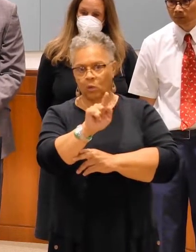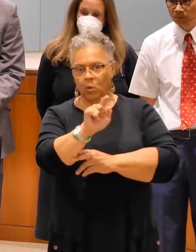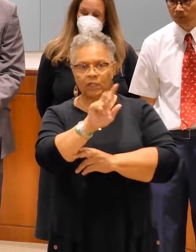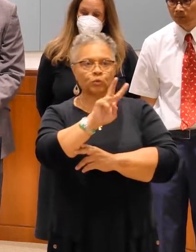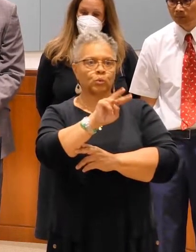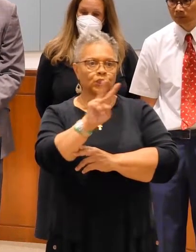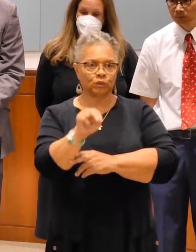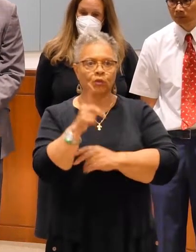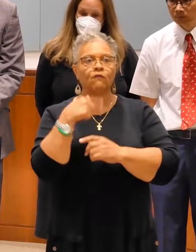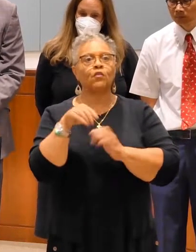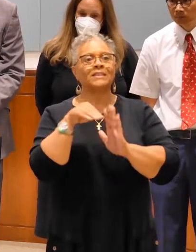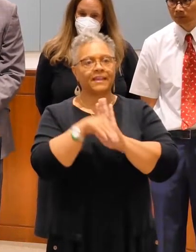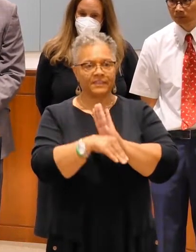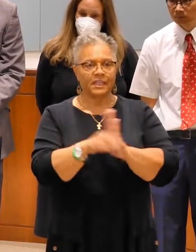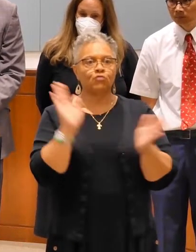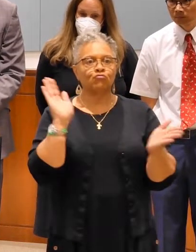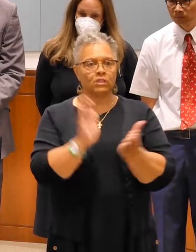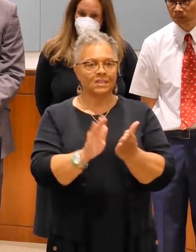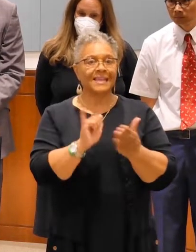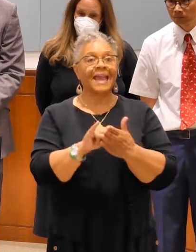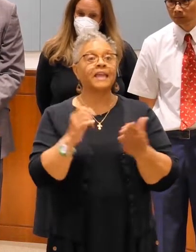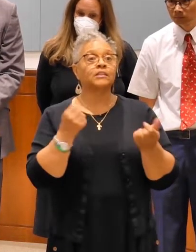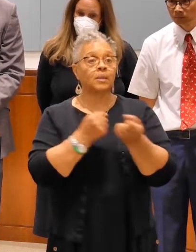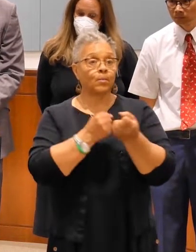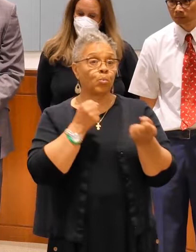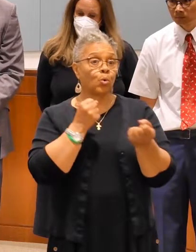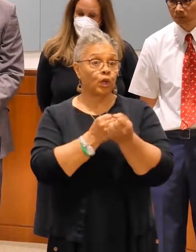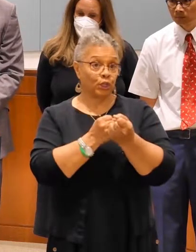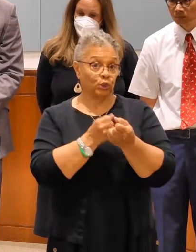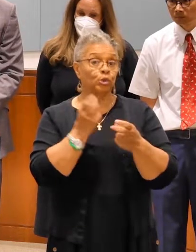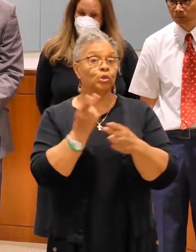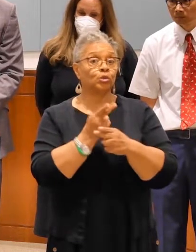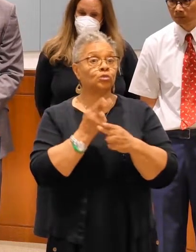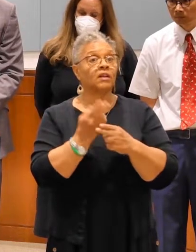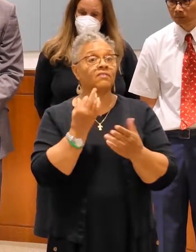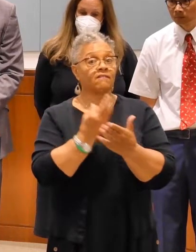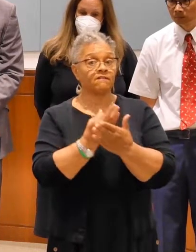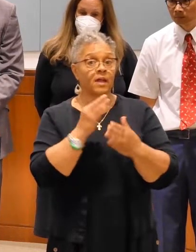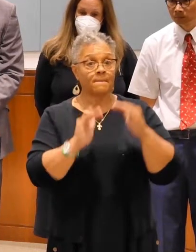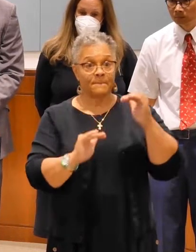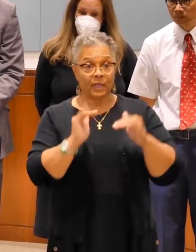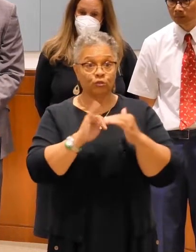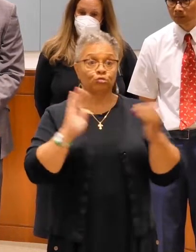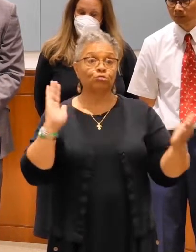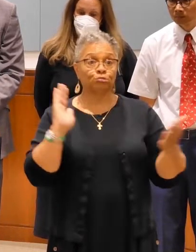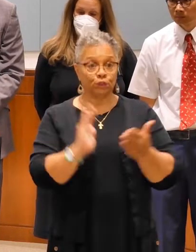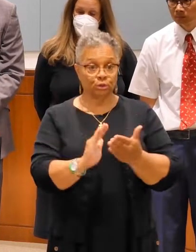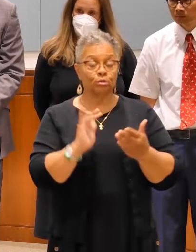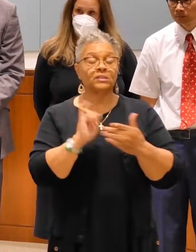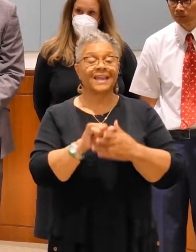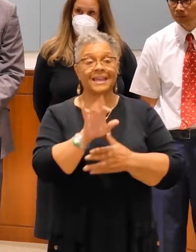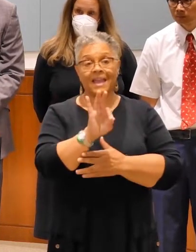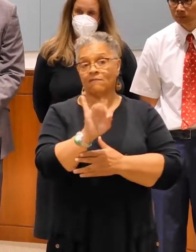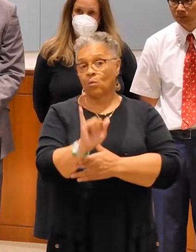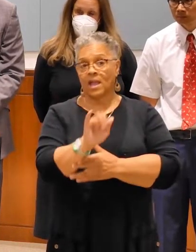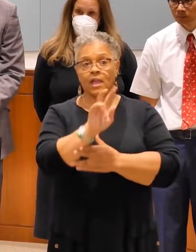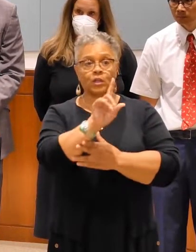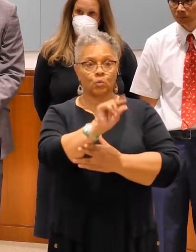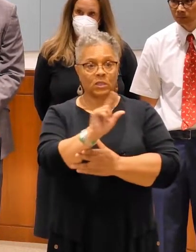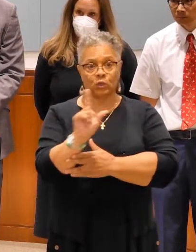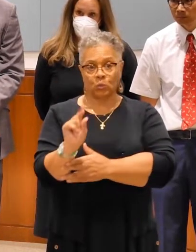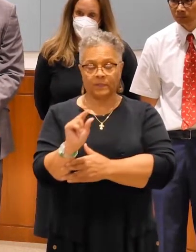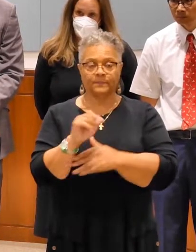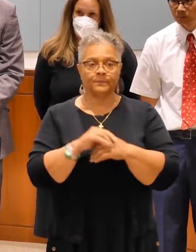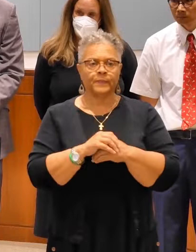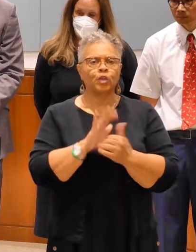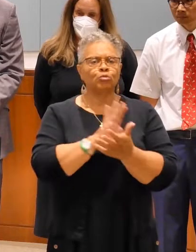the deficit reduction and for supporting the use of the fund balance to reduce the deficit in FY 2020.